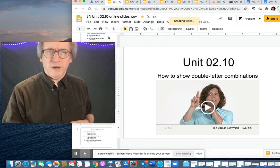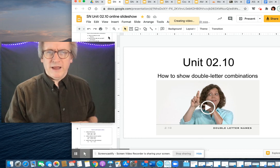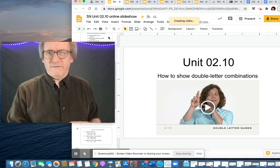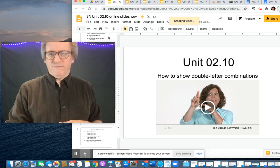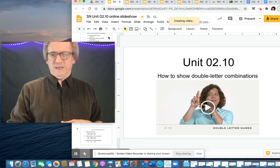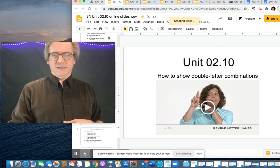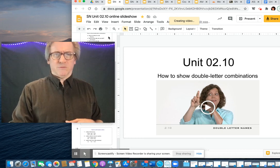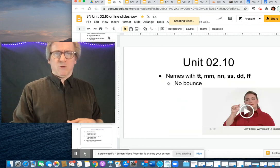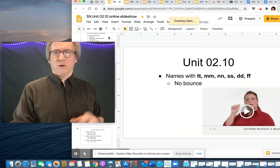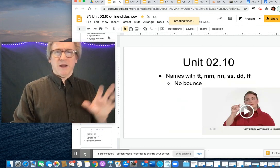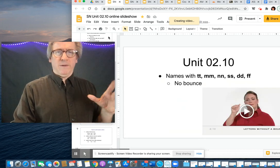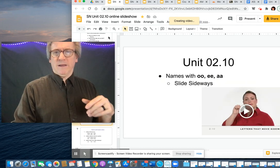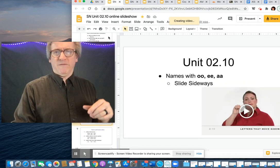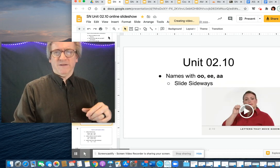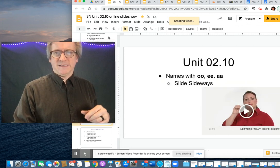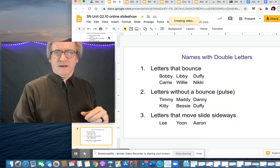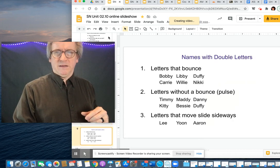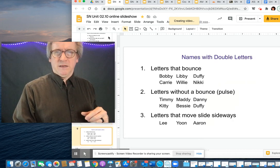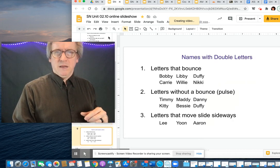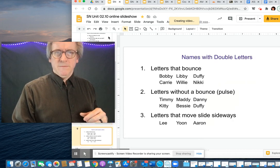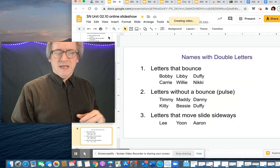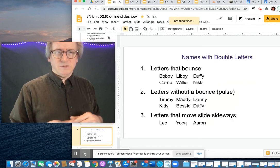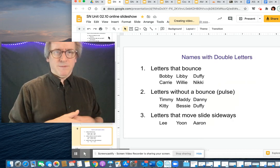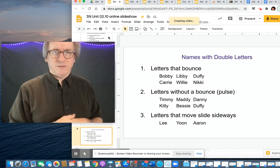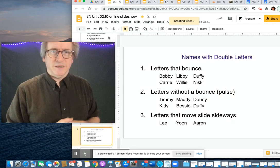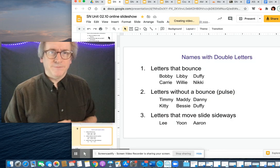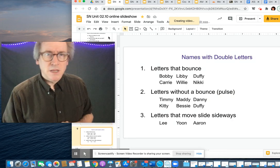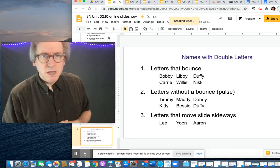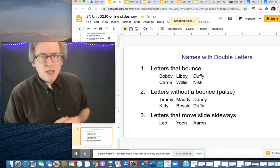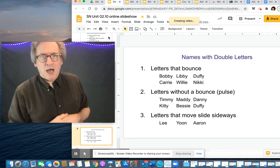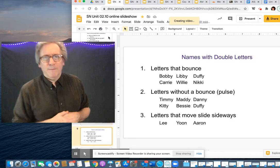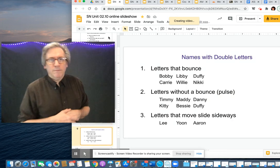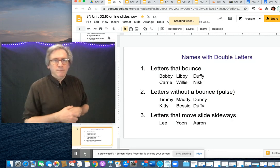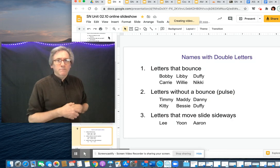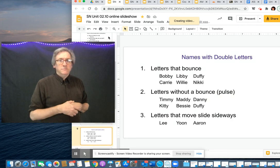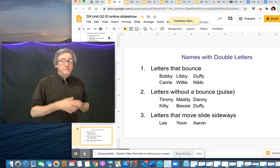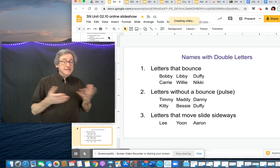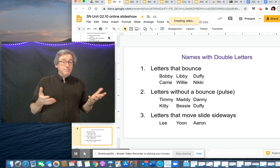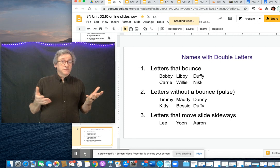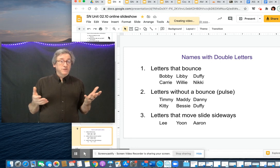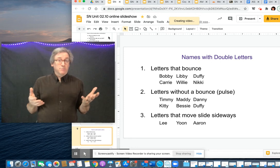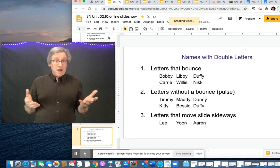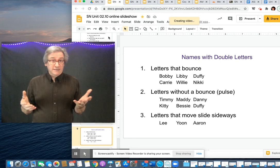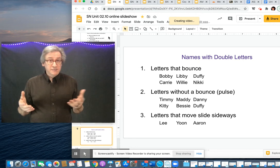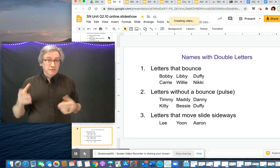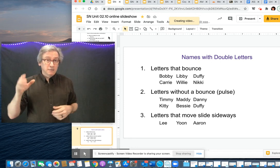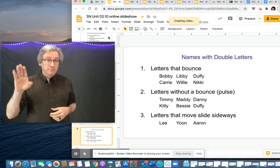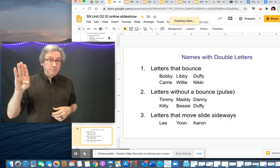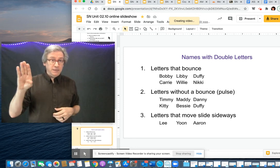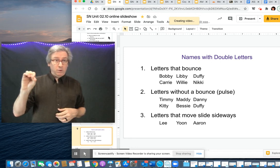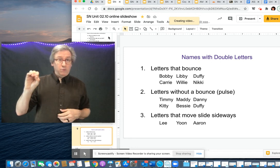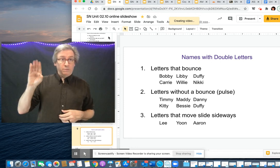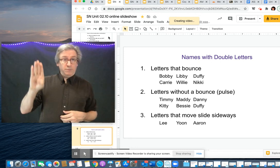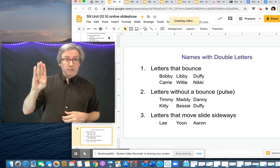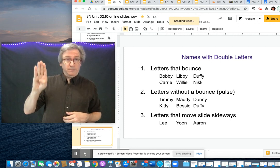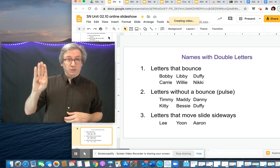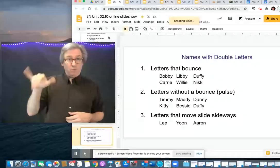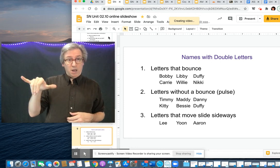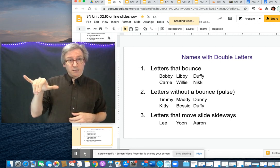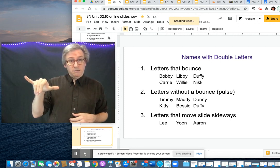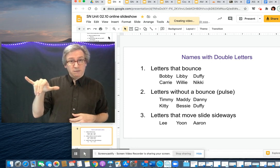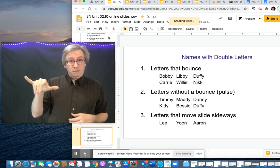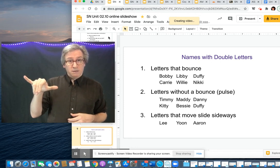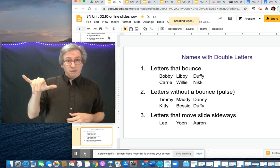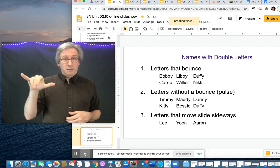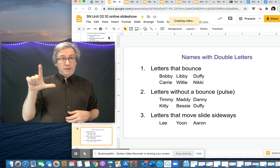you know what? I have these in the wrong order. Anyway, I'll fix that as we post it. Some examples for you to practice.